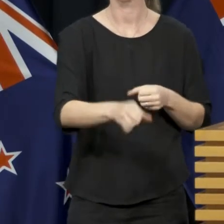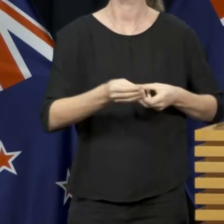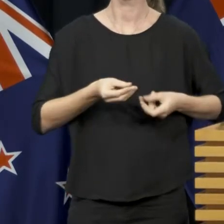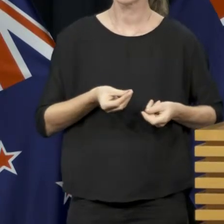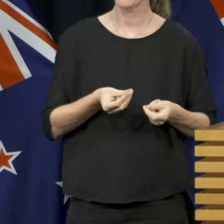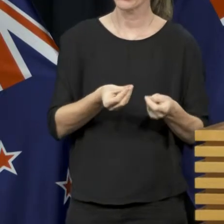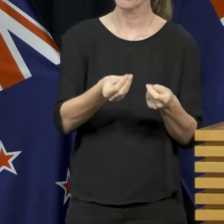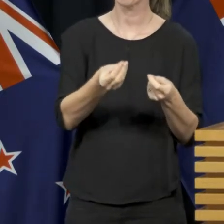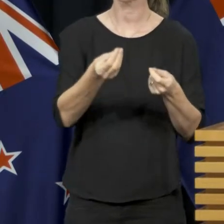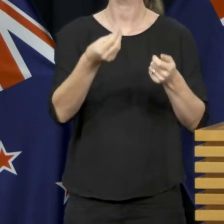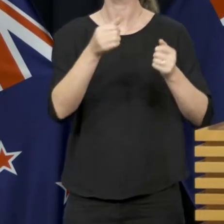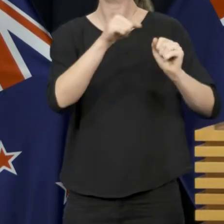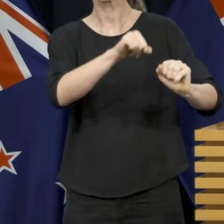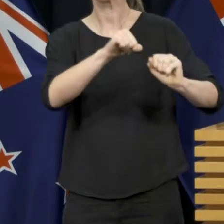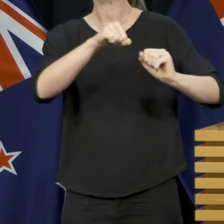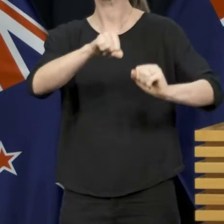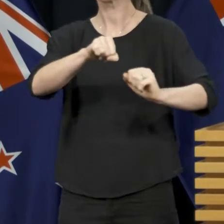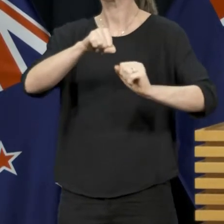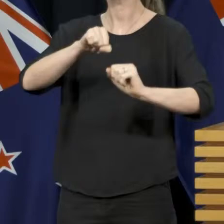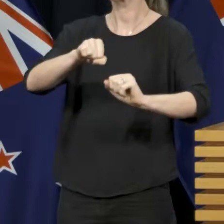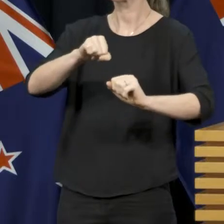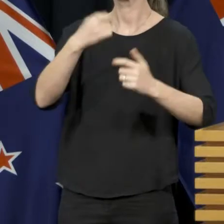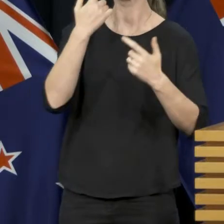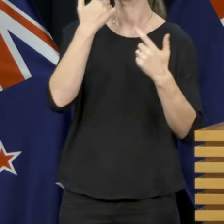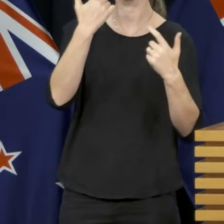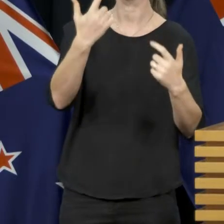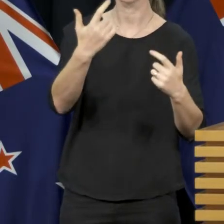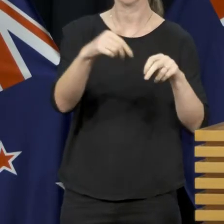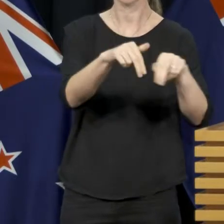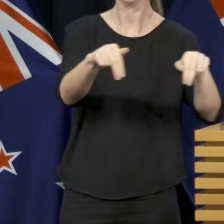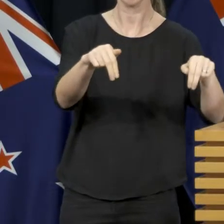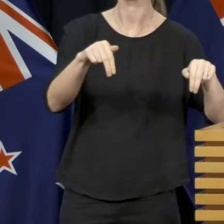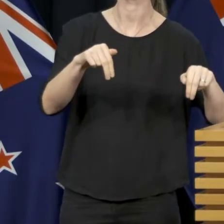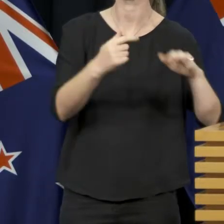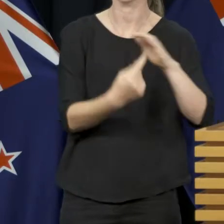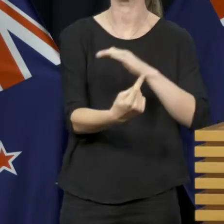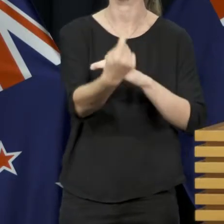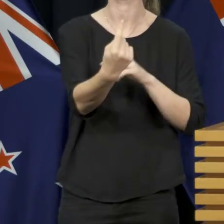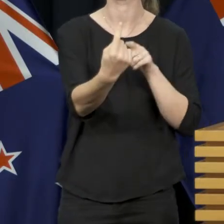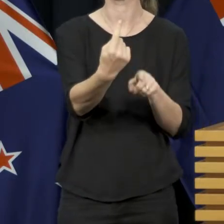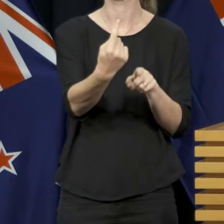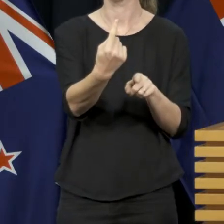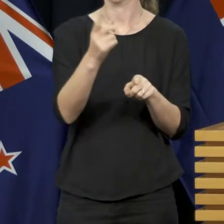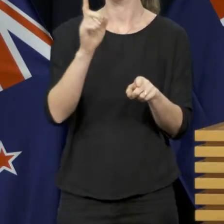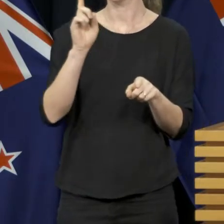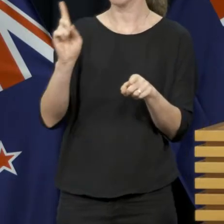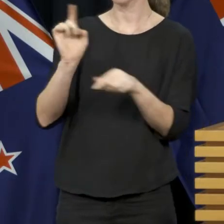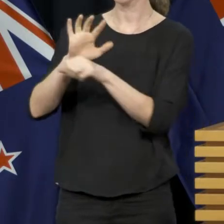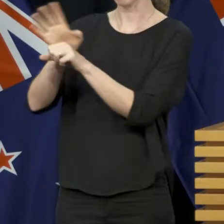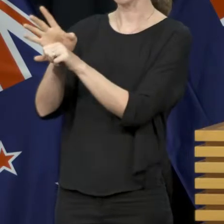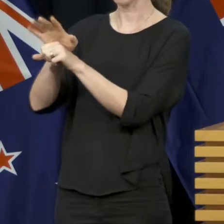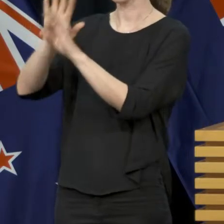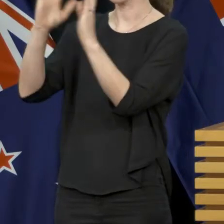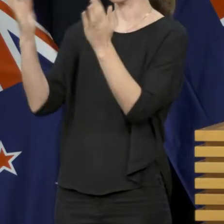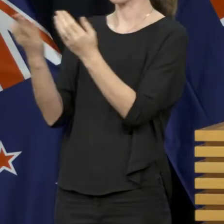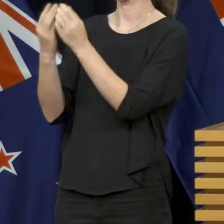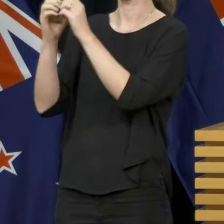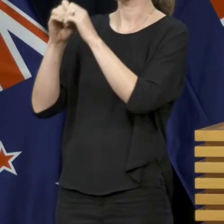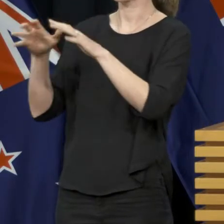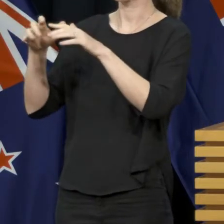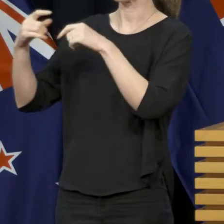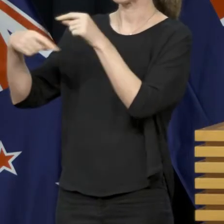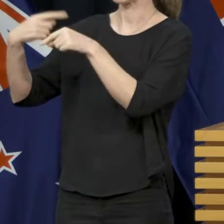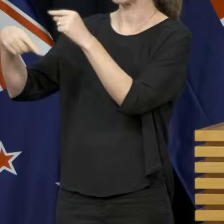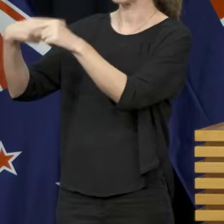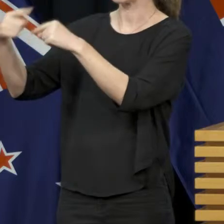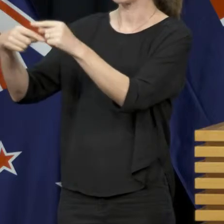been kept at our borders through quarantine and isolation measures, this is not a pandemic that is going away. It does need